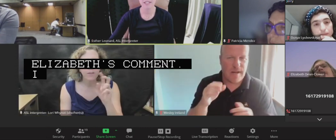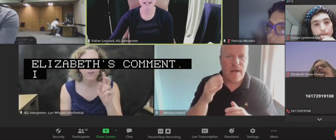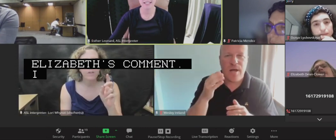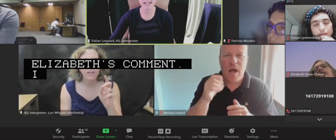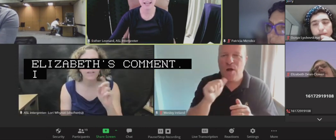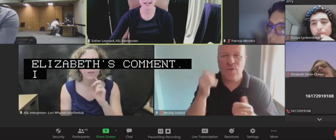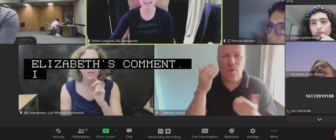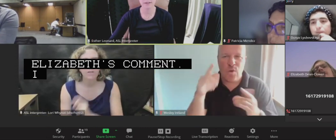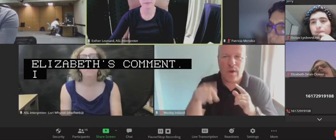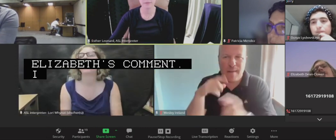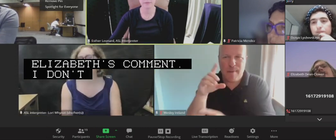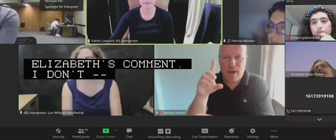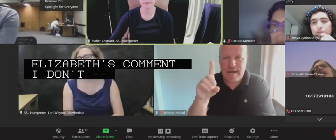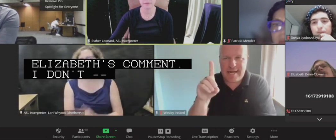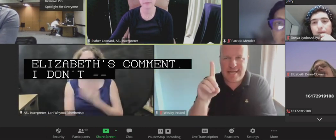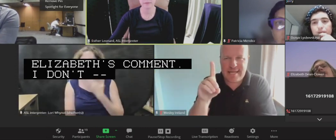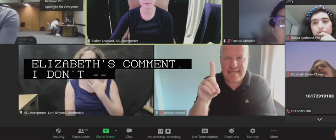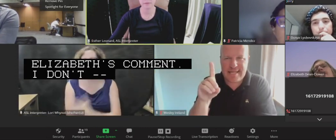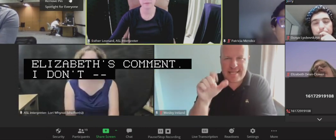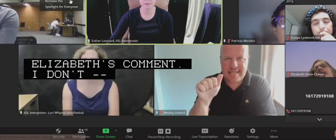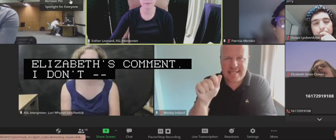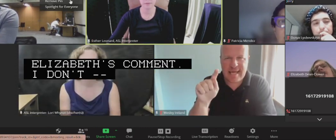Have exact data.